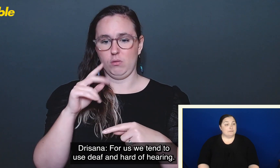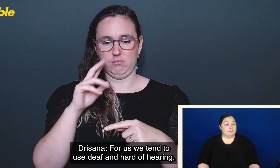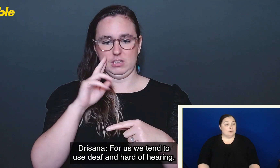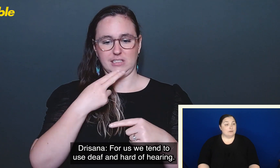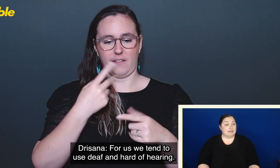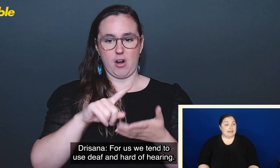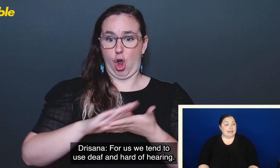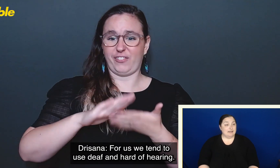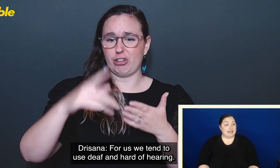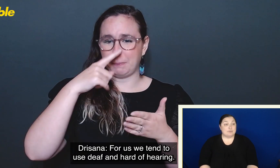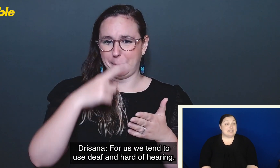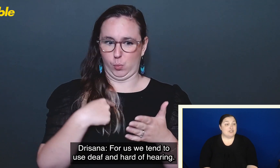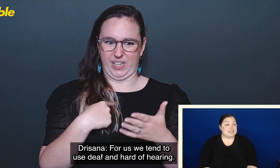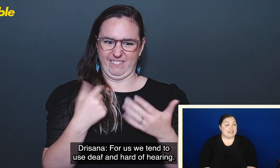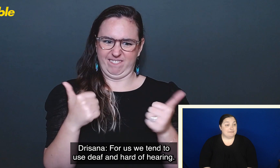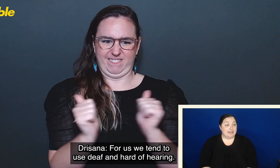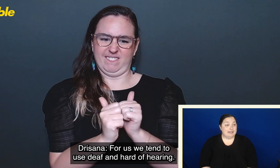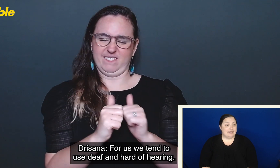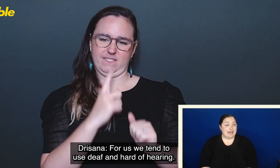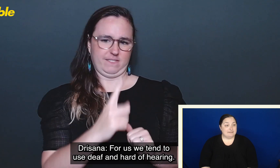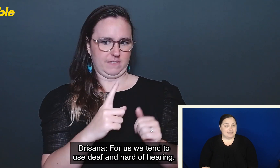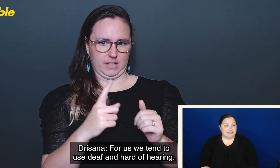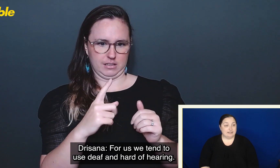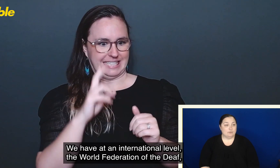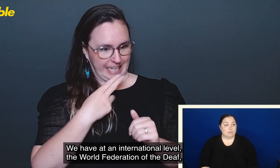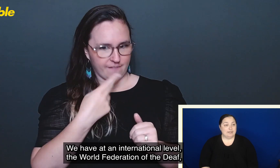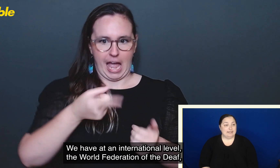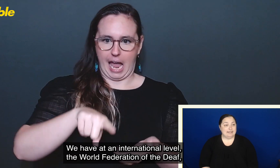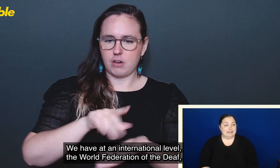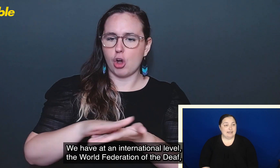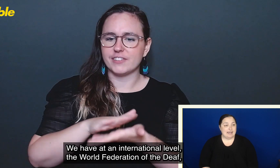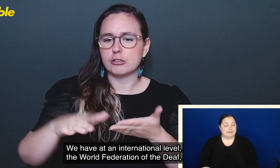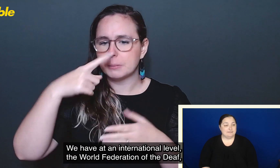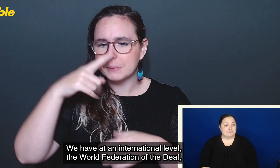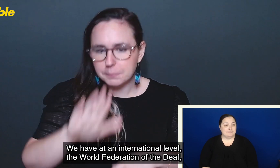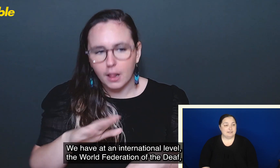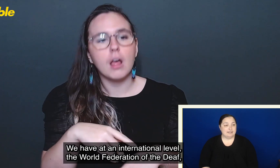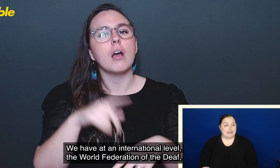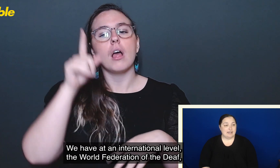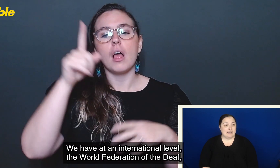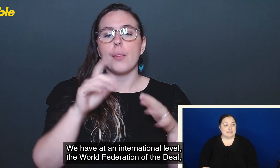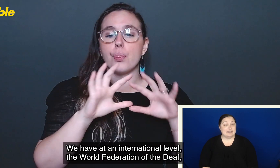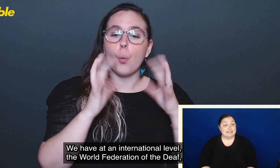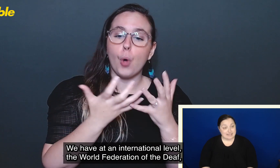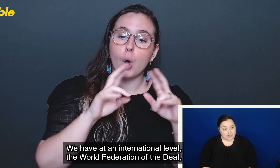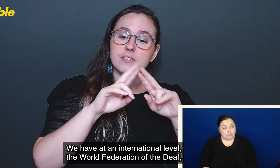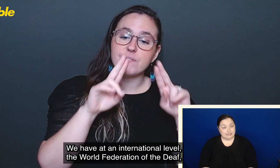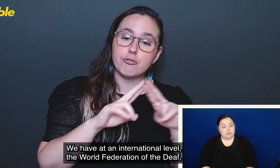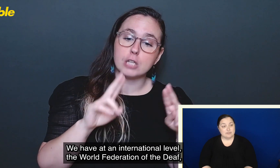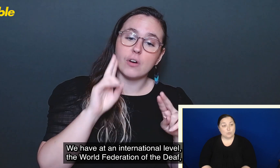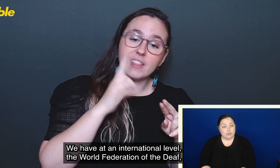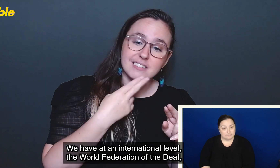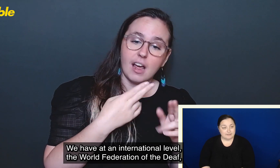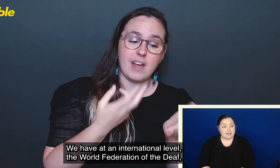Well, for us, we tend to use deaf and hard of hearing. We have, at an international